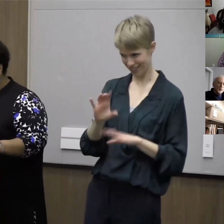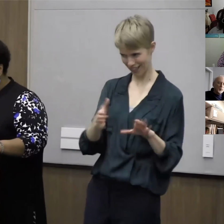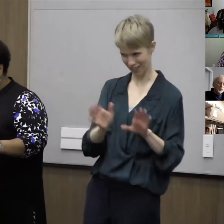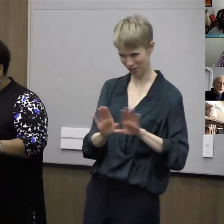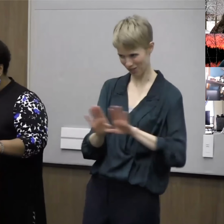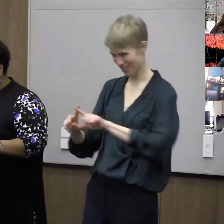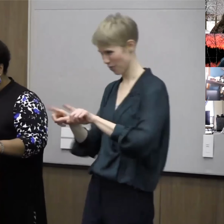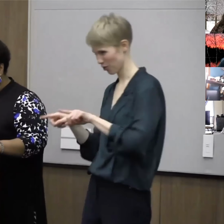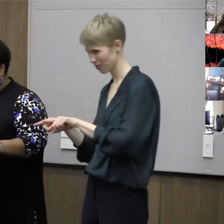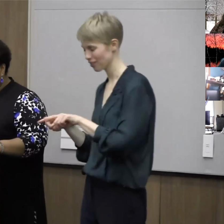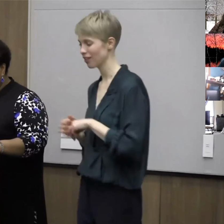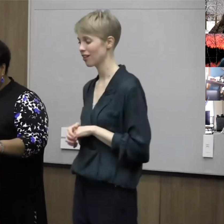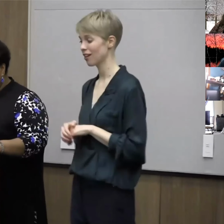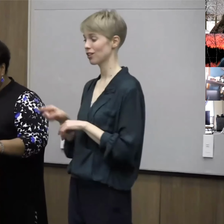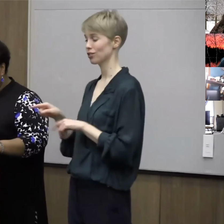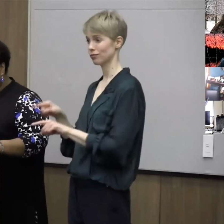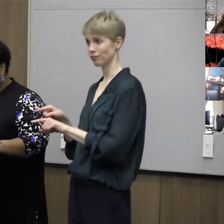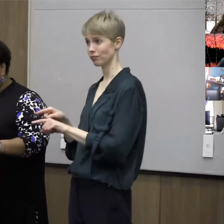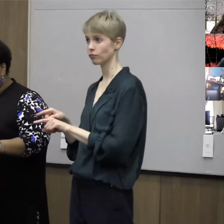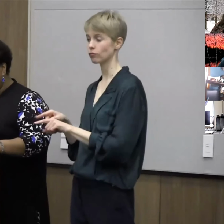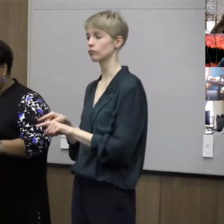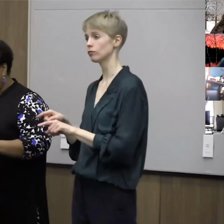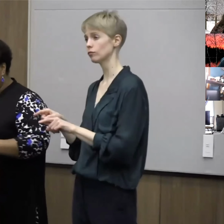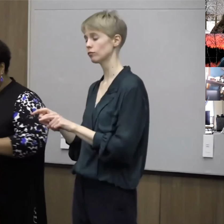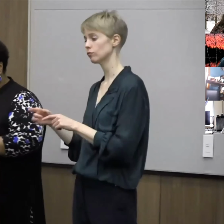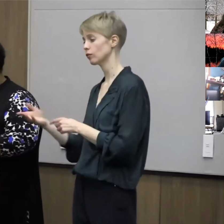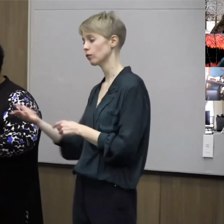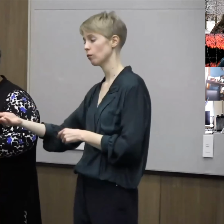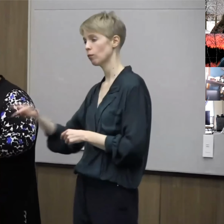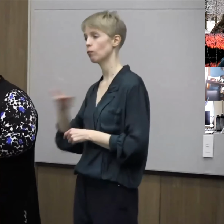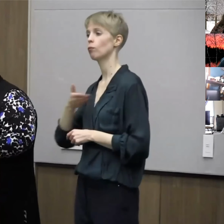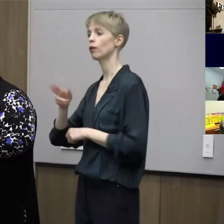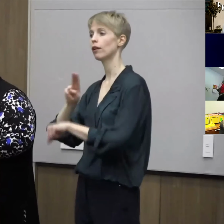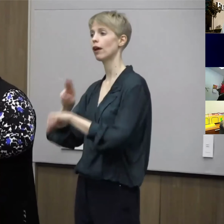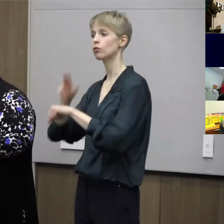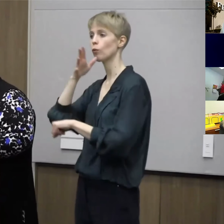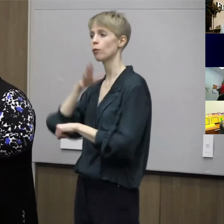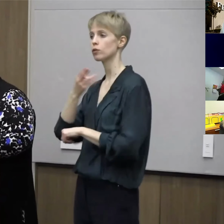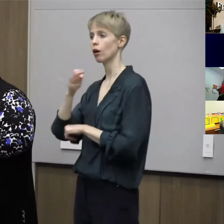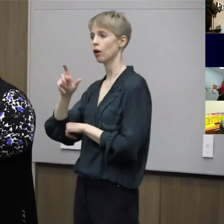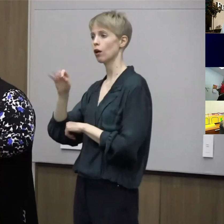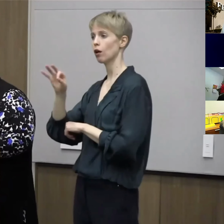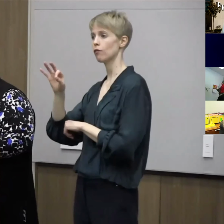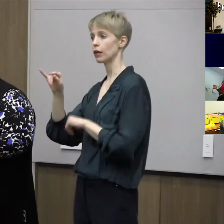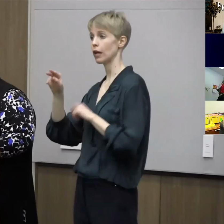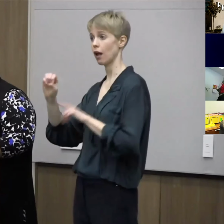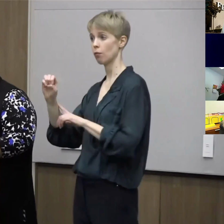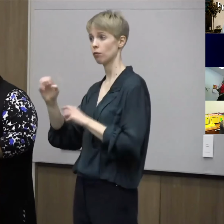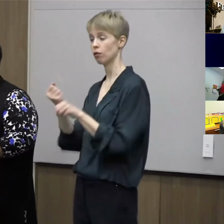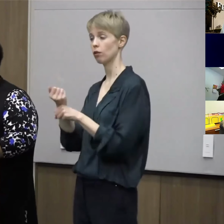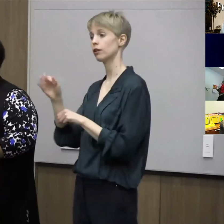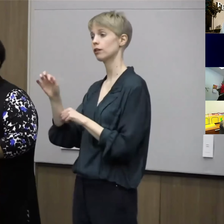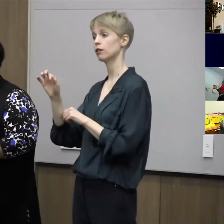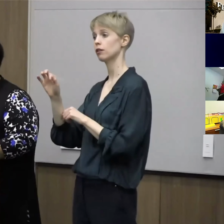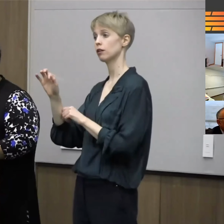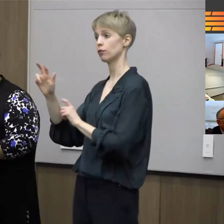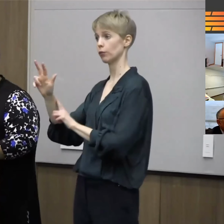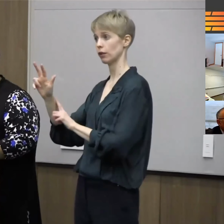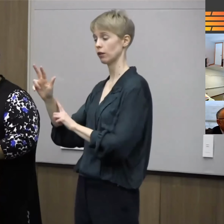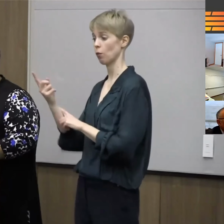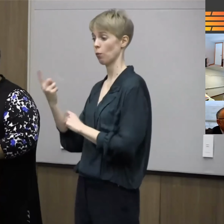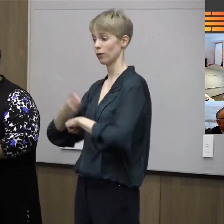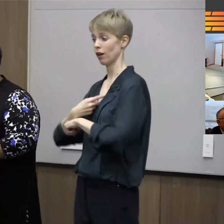Hamer was posthumously inducted into the National Women's Hall of Fame in 1993. I was privileged to receive an award named